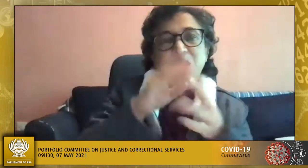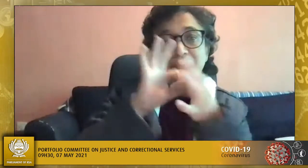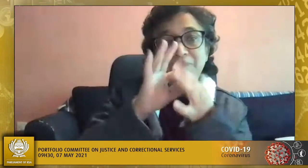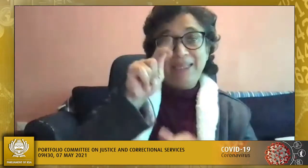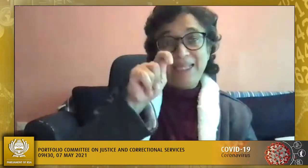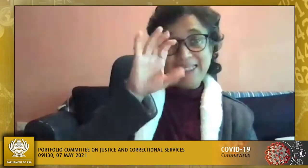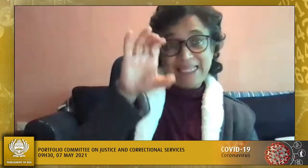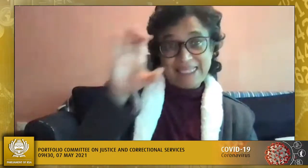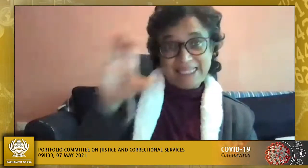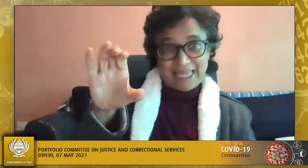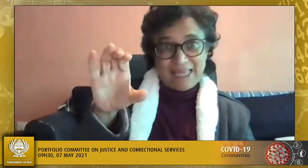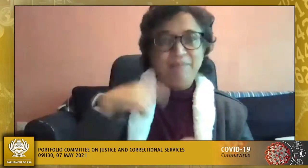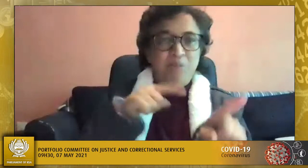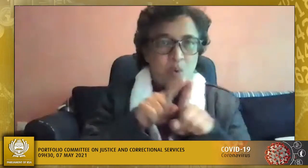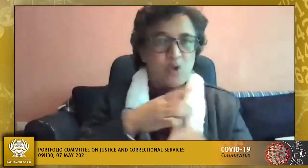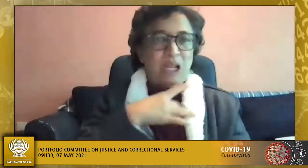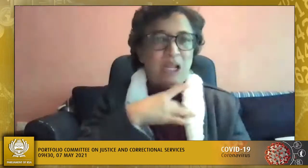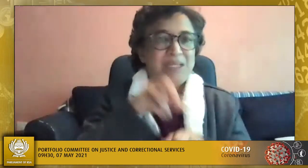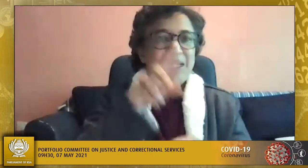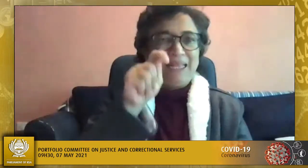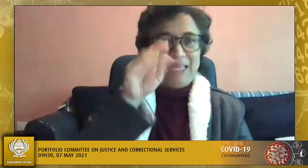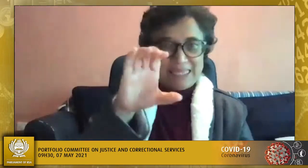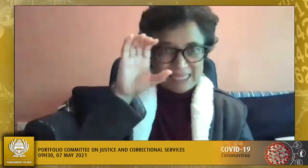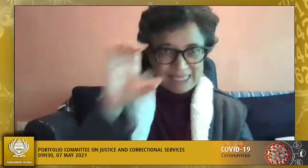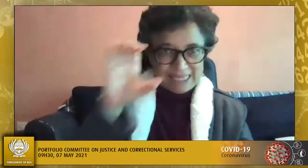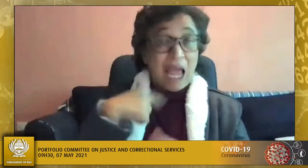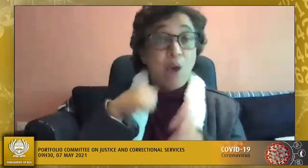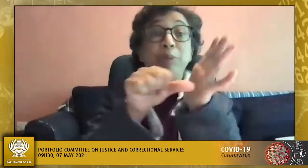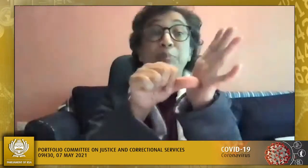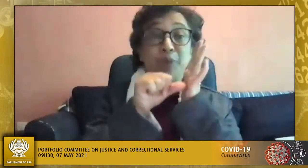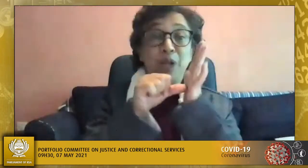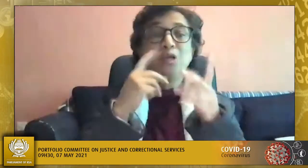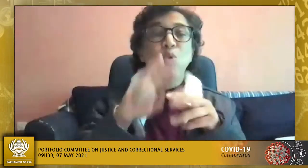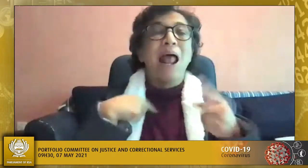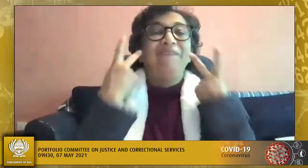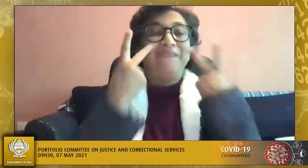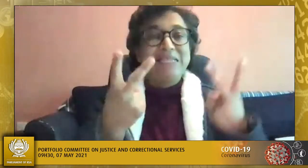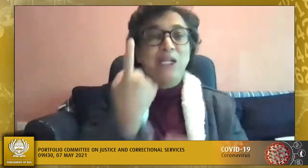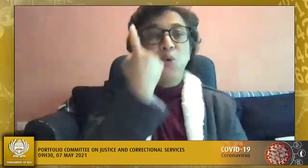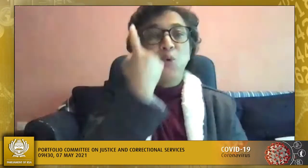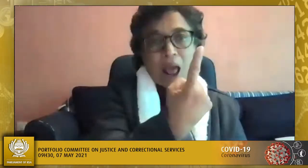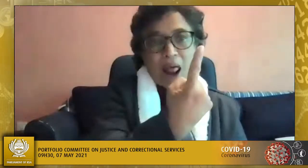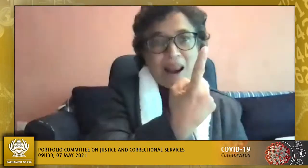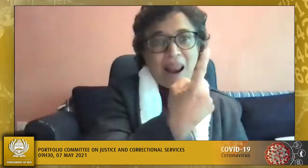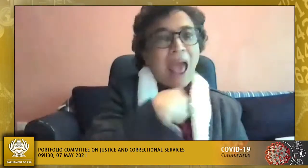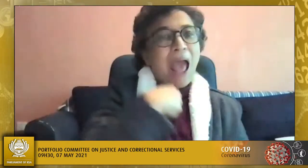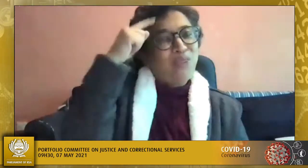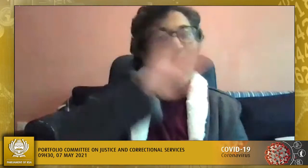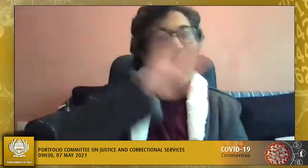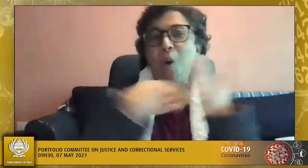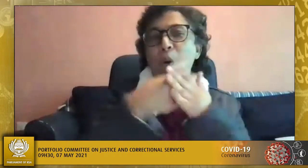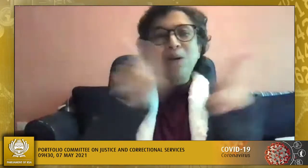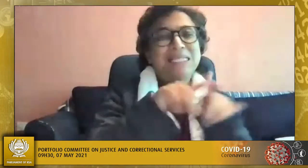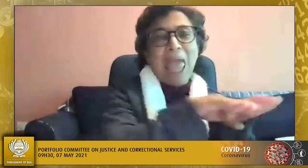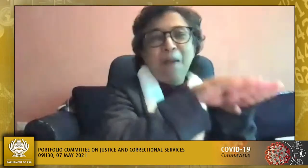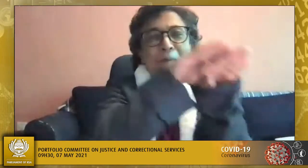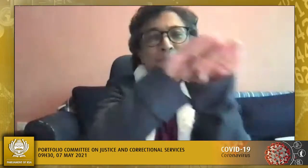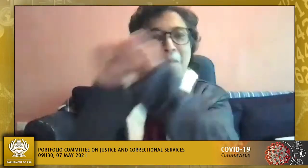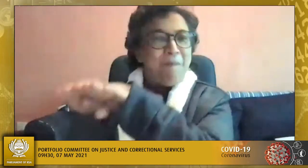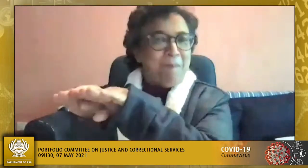jelly did mention with regard to the tutuzela Care Centers um I was very impressed when I visited